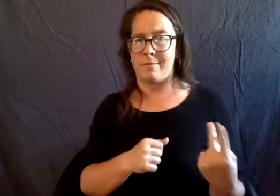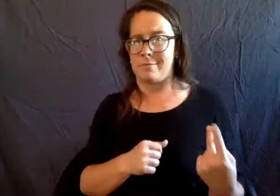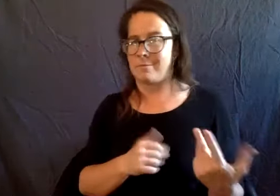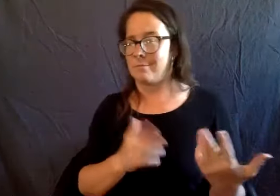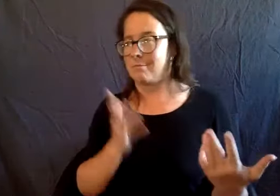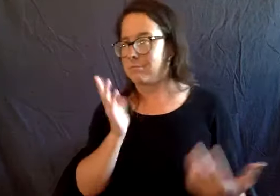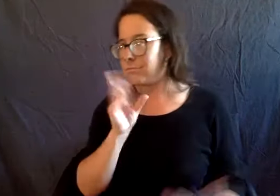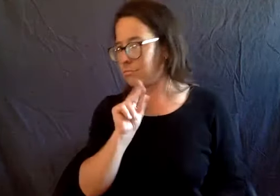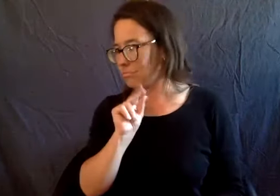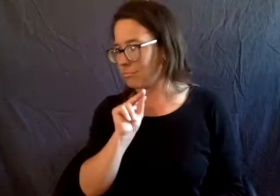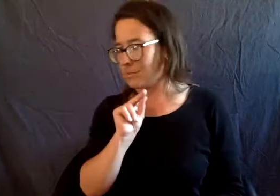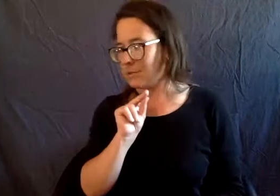do.